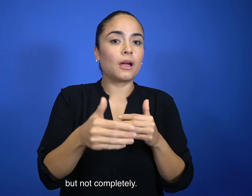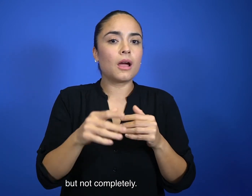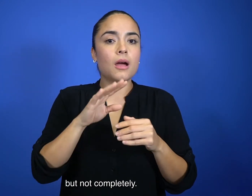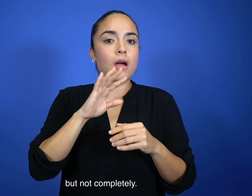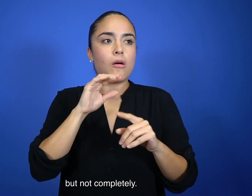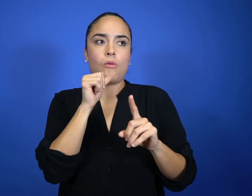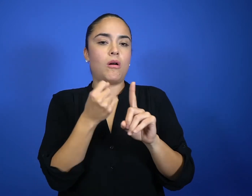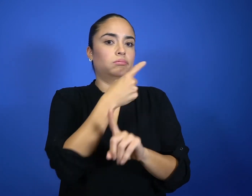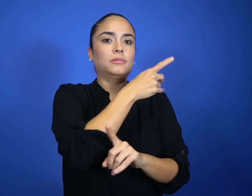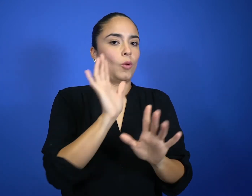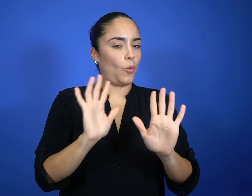completely.